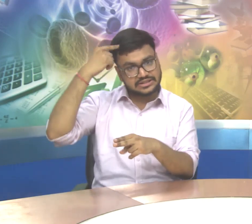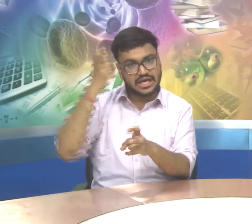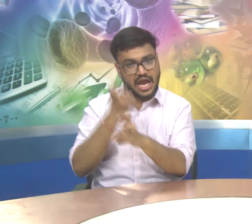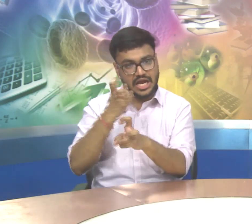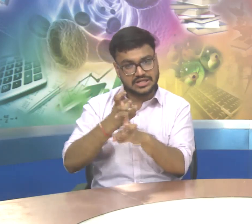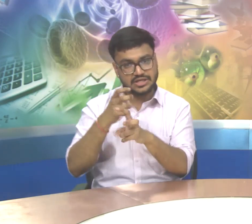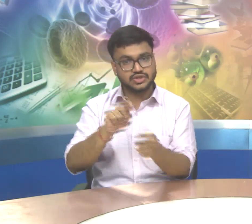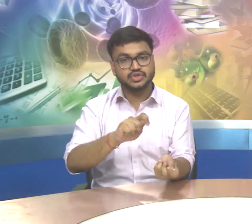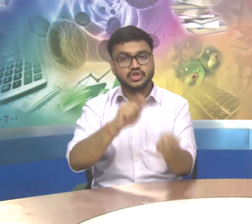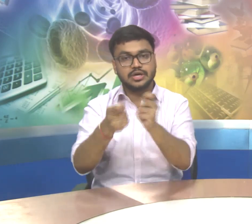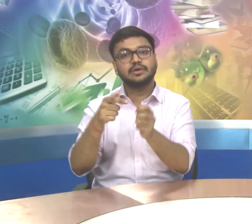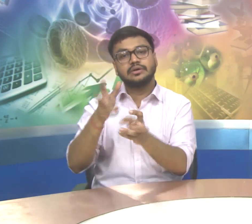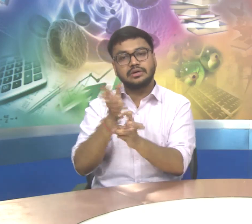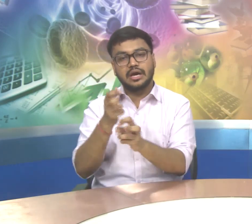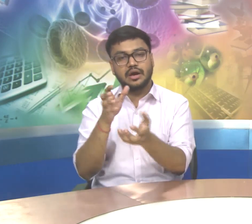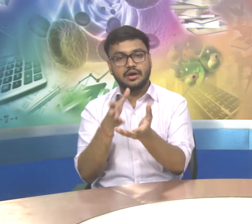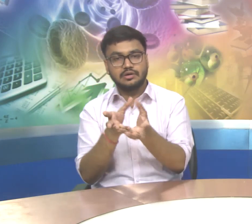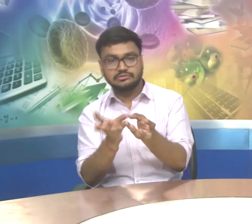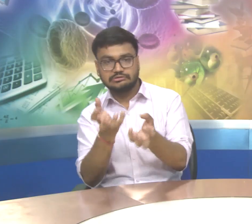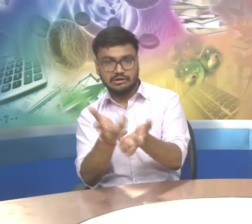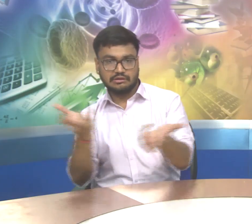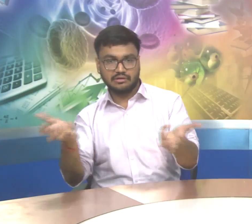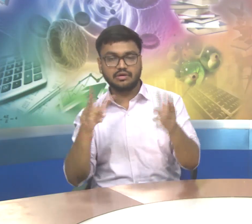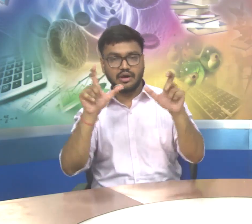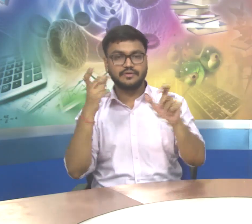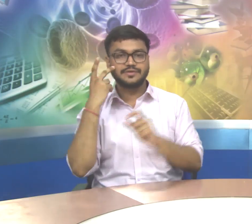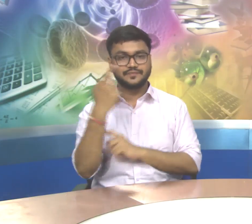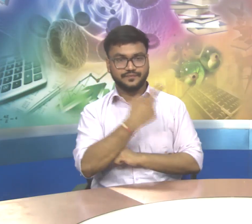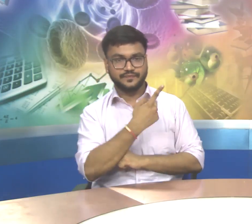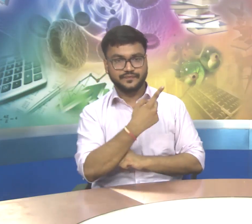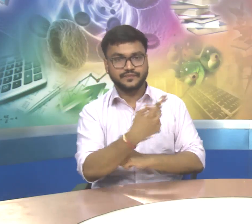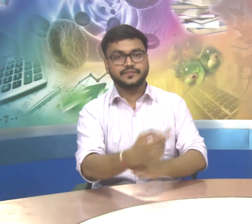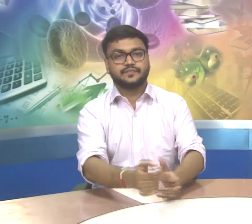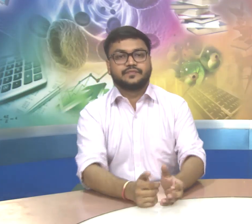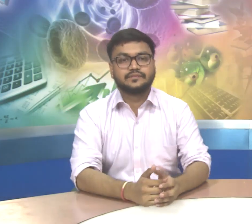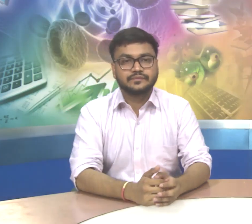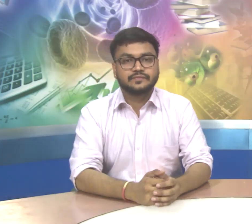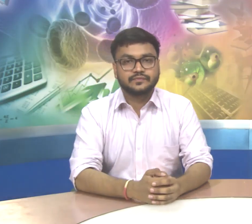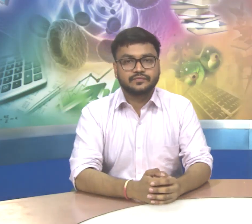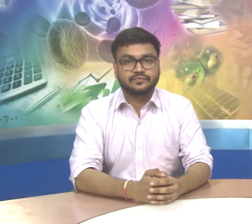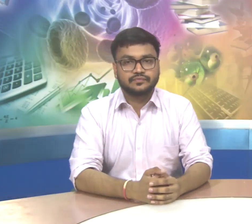Later fossil fuels like coal became important sources of energy.